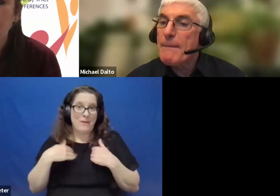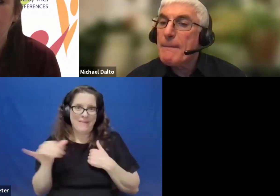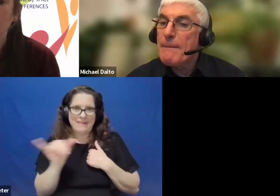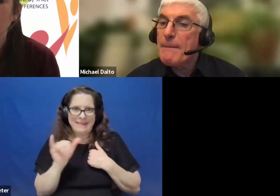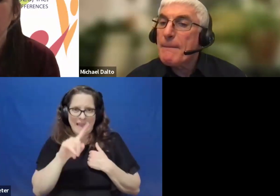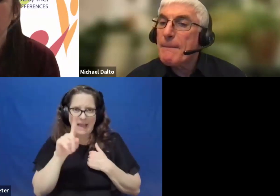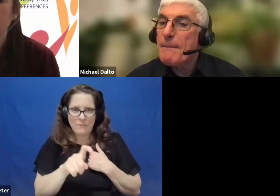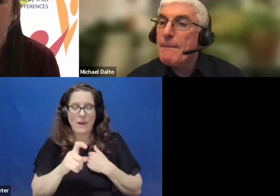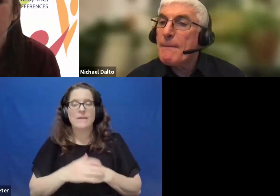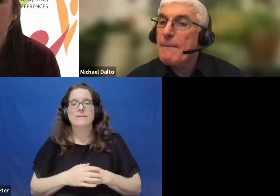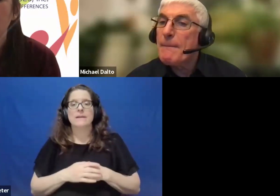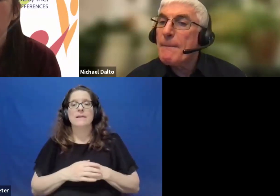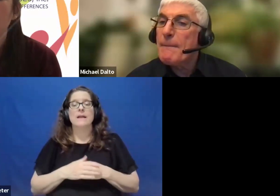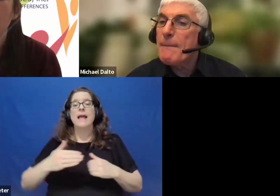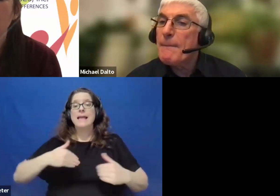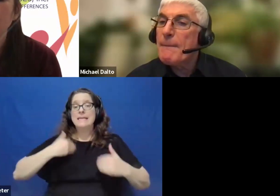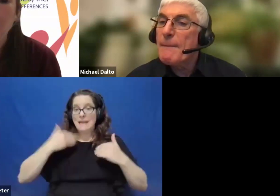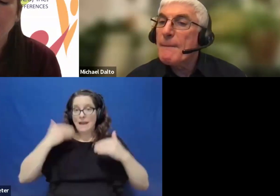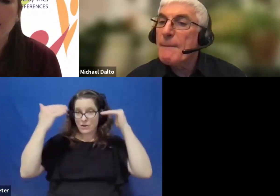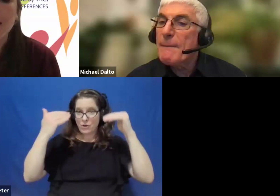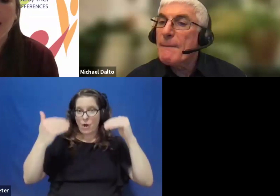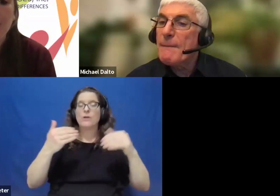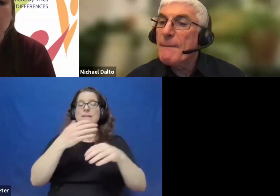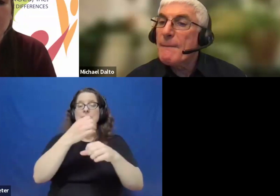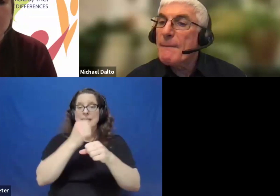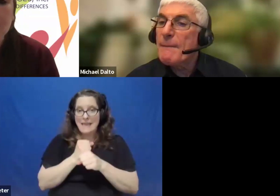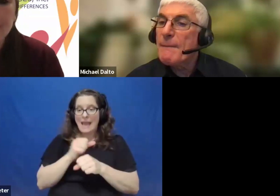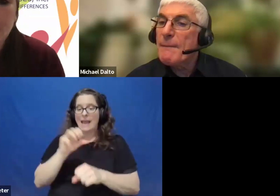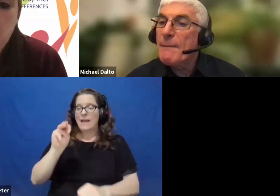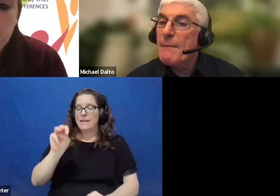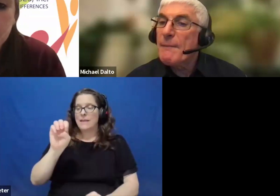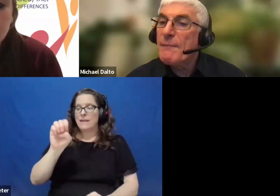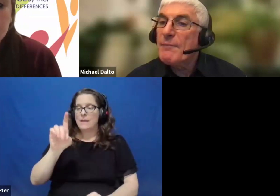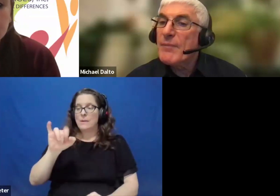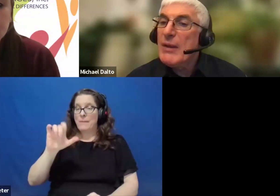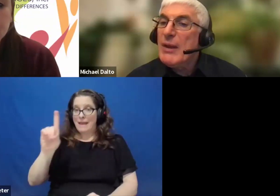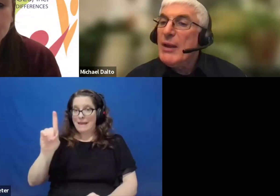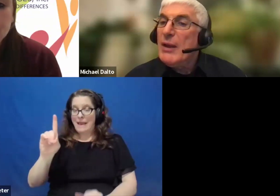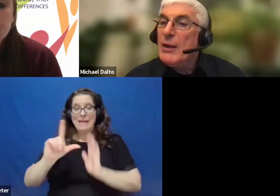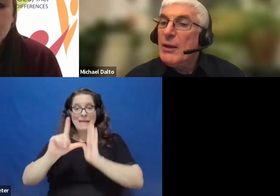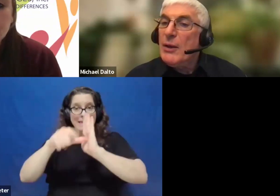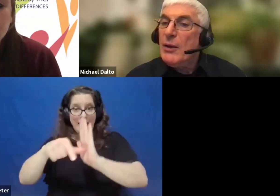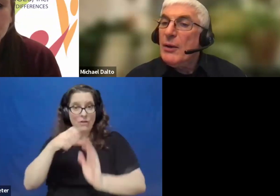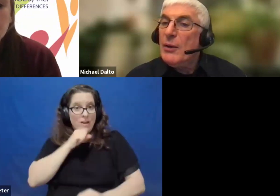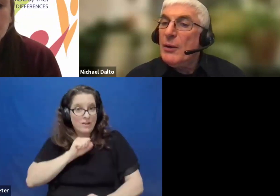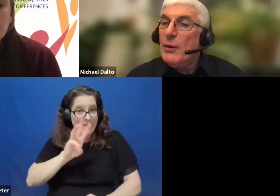Medicaid eventually receive Medicare at age 65?